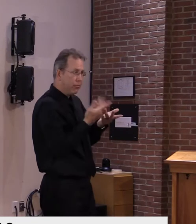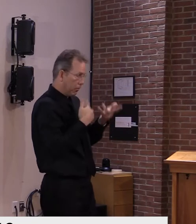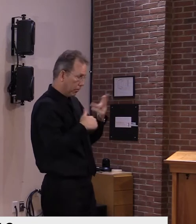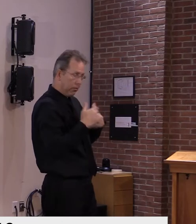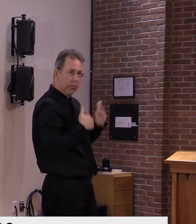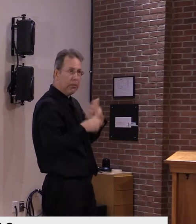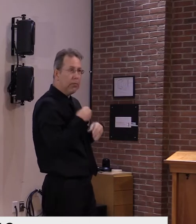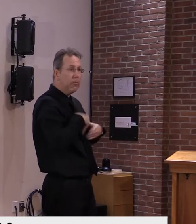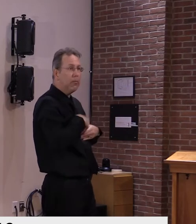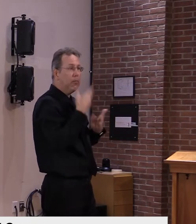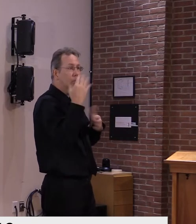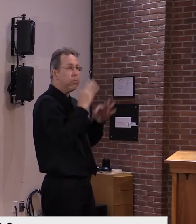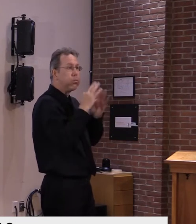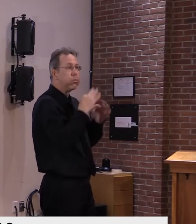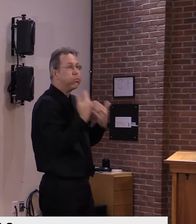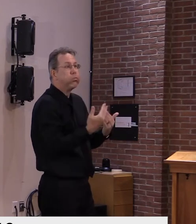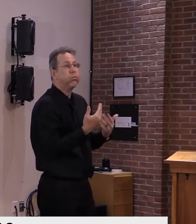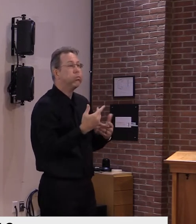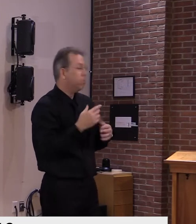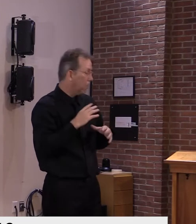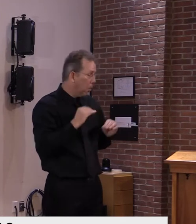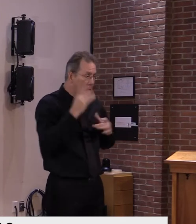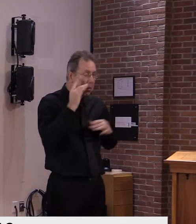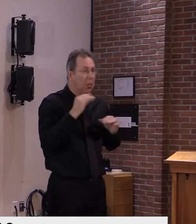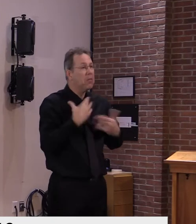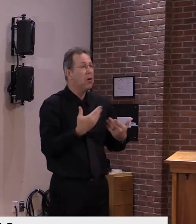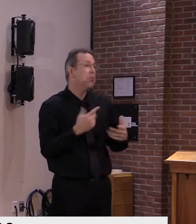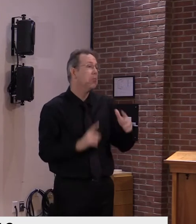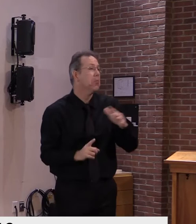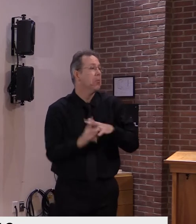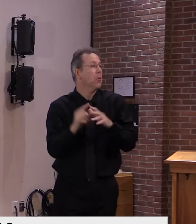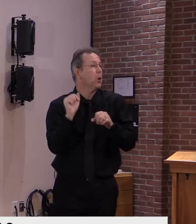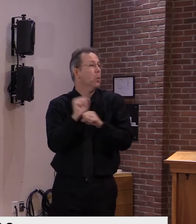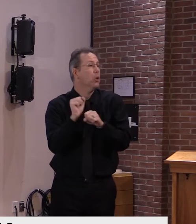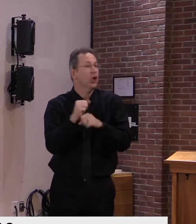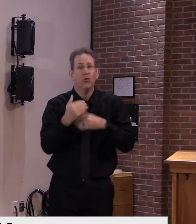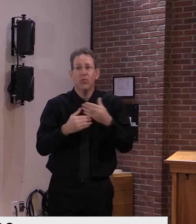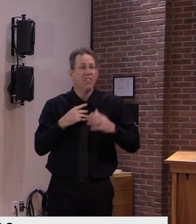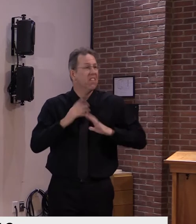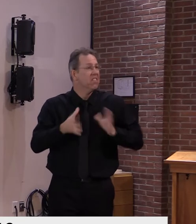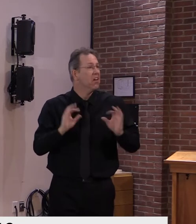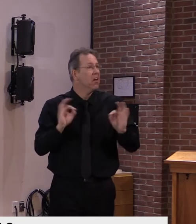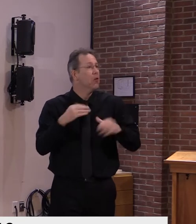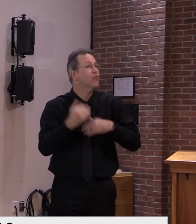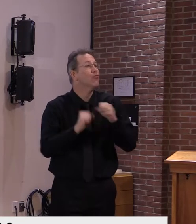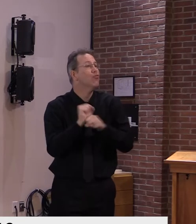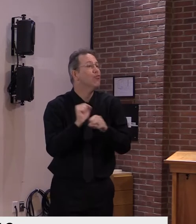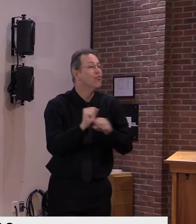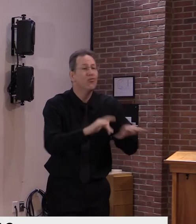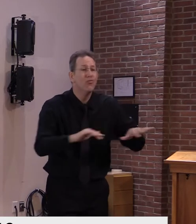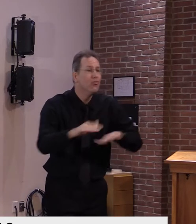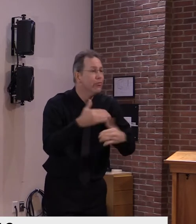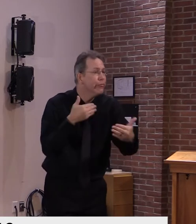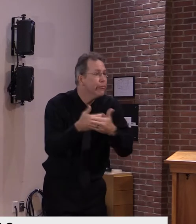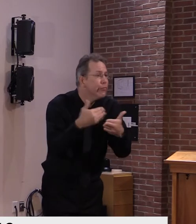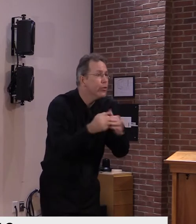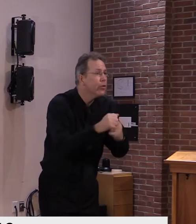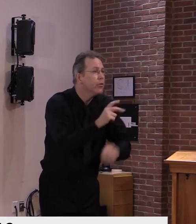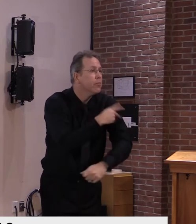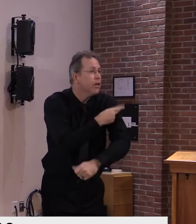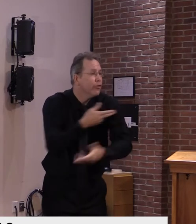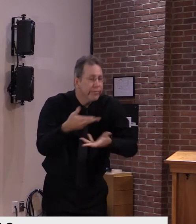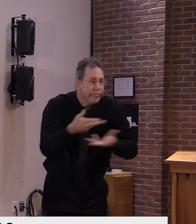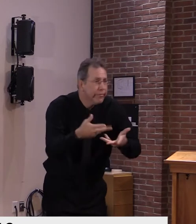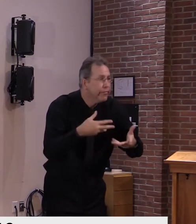2 preceding days before their symptom onset. Because that's how this virus takes advantage of us and